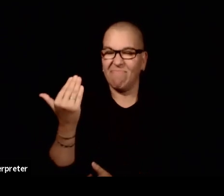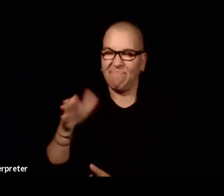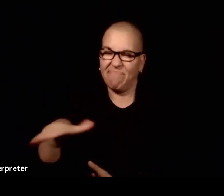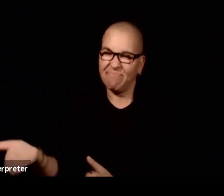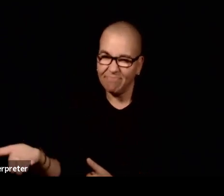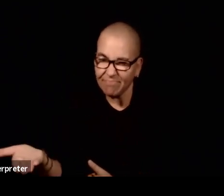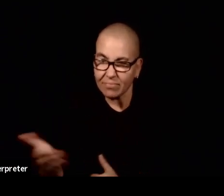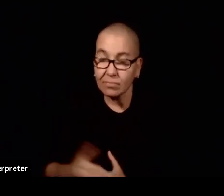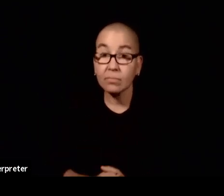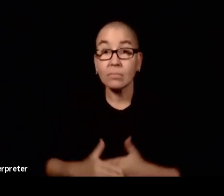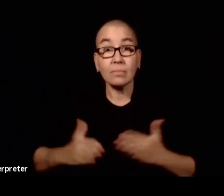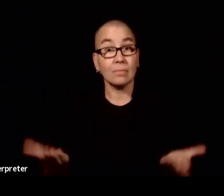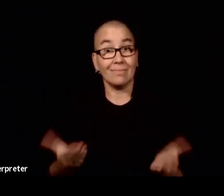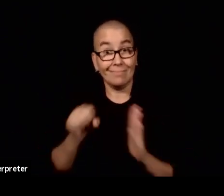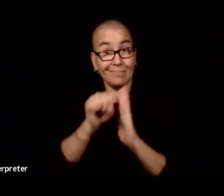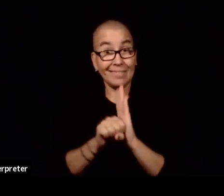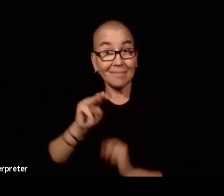of